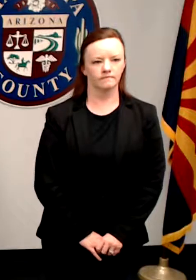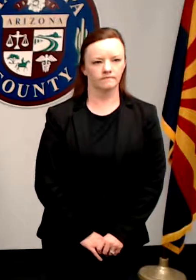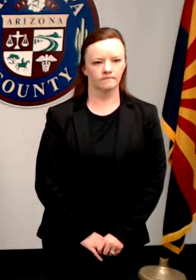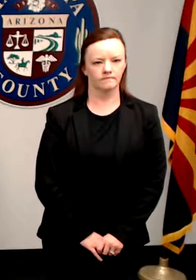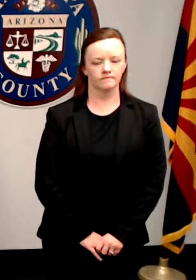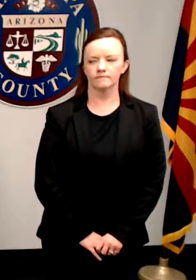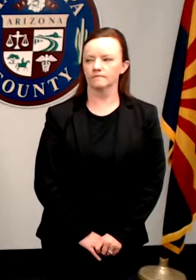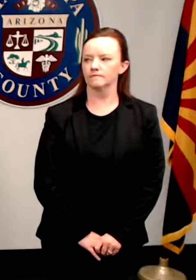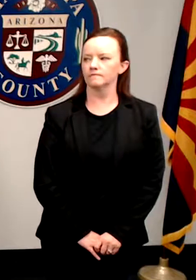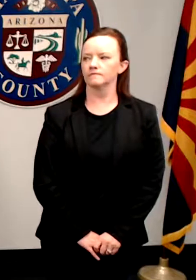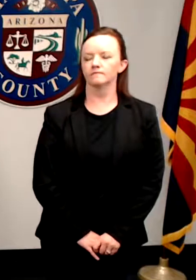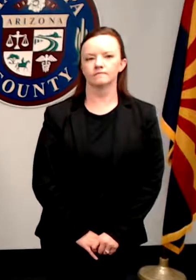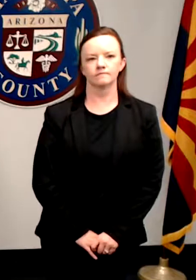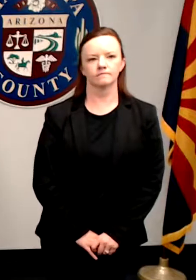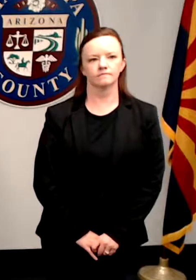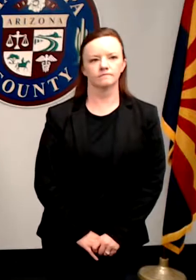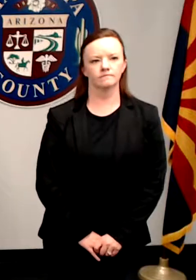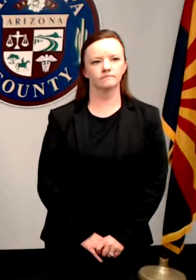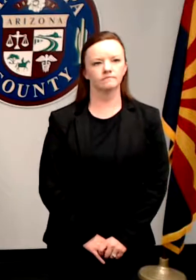1-844-542-8201. Voy a repetir,